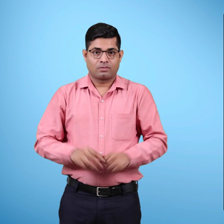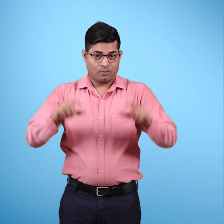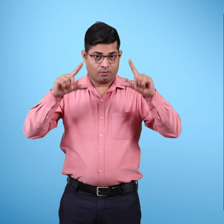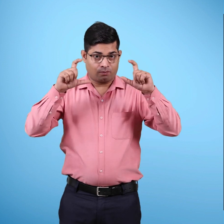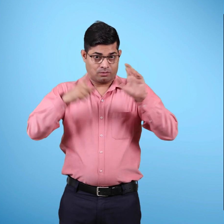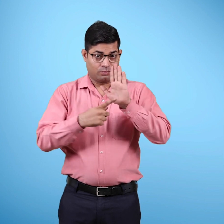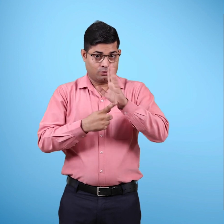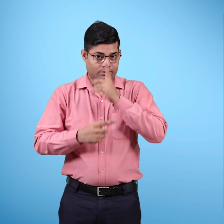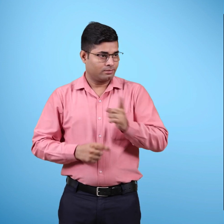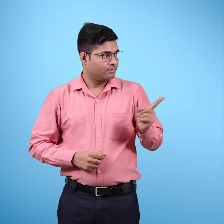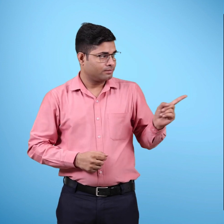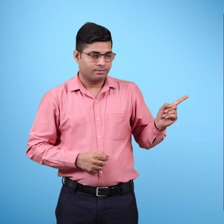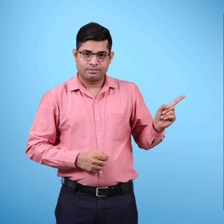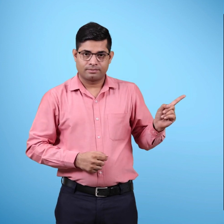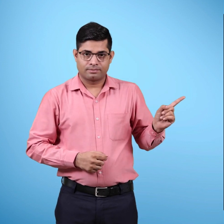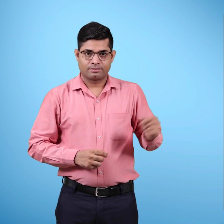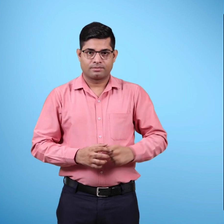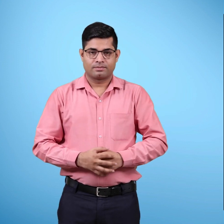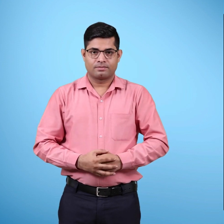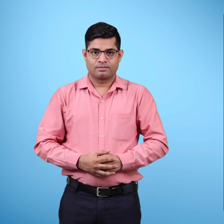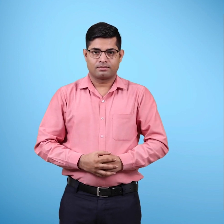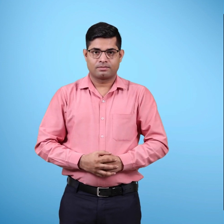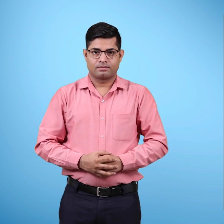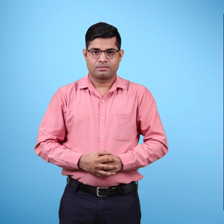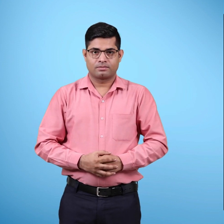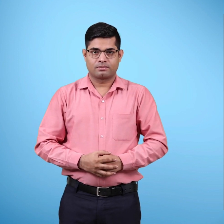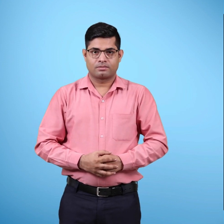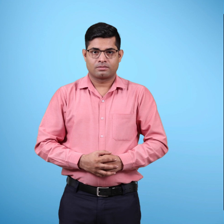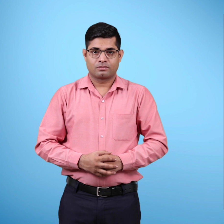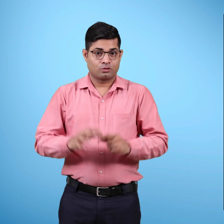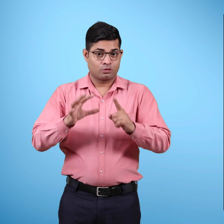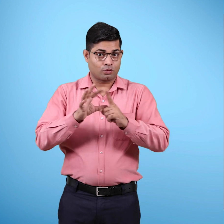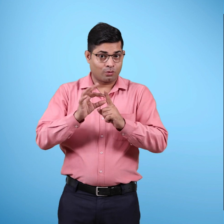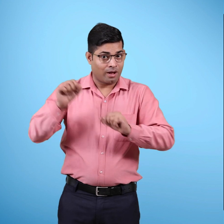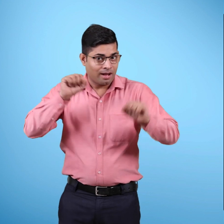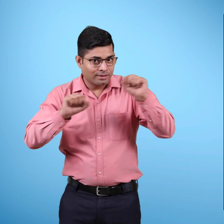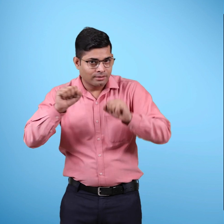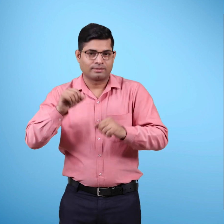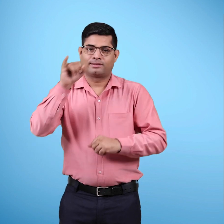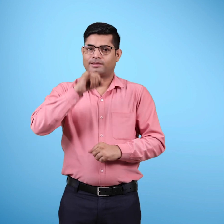Figure 7.13. Watering the plants. Activity 6.